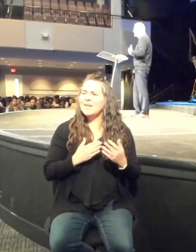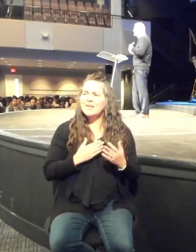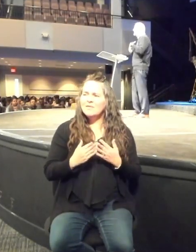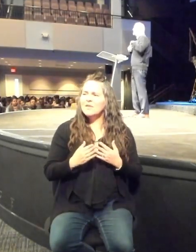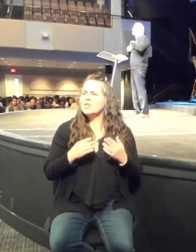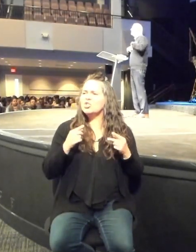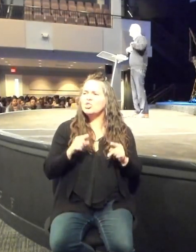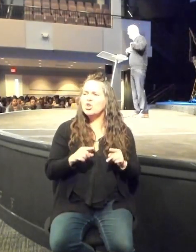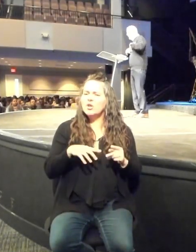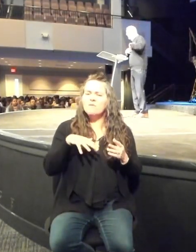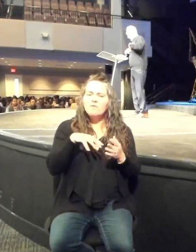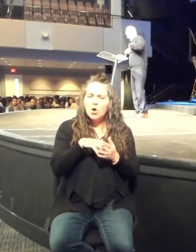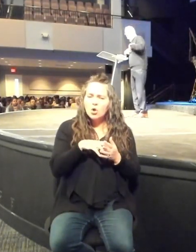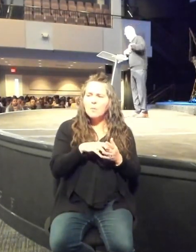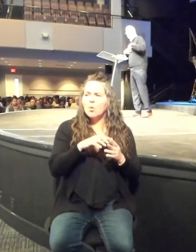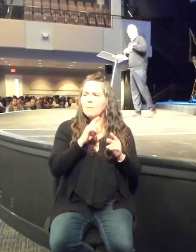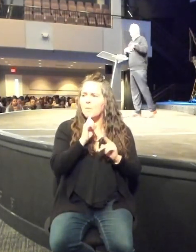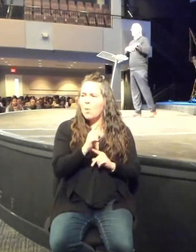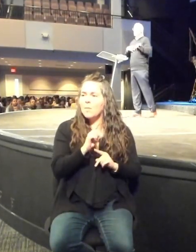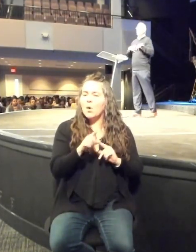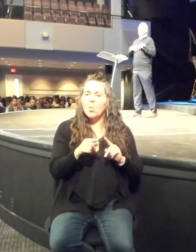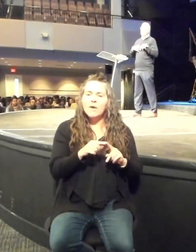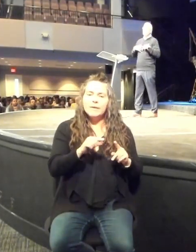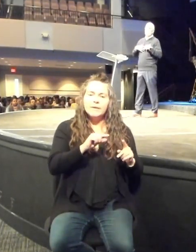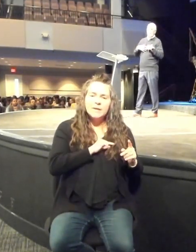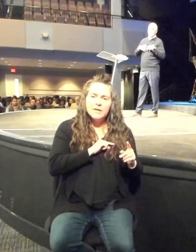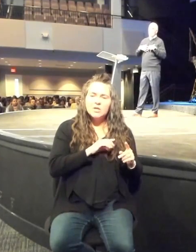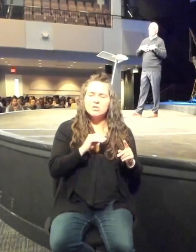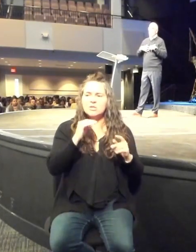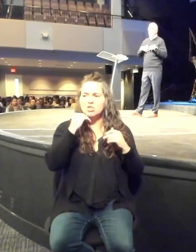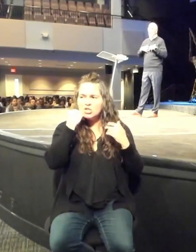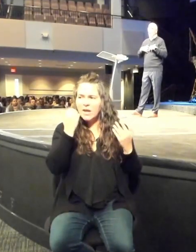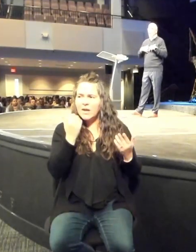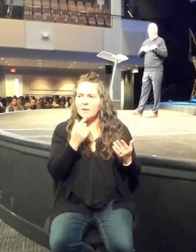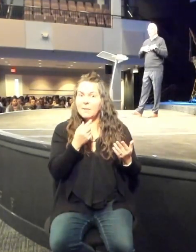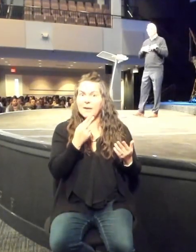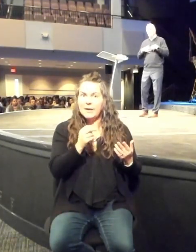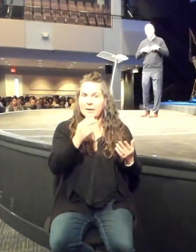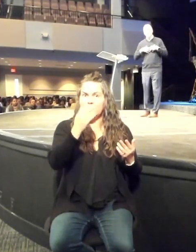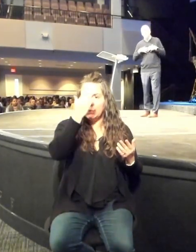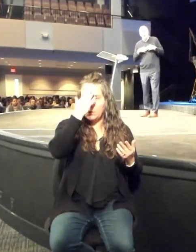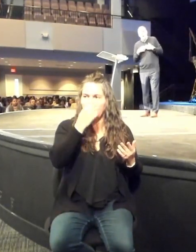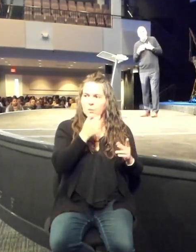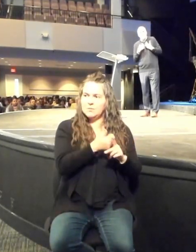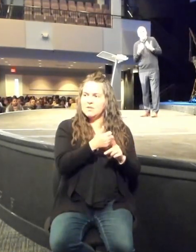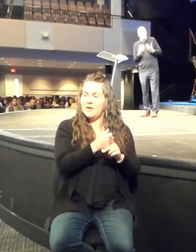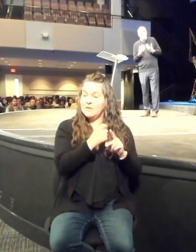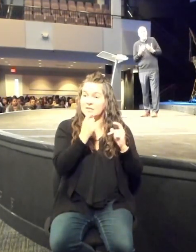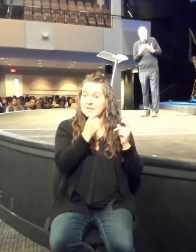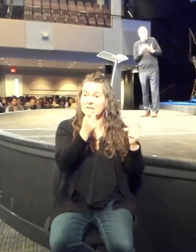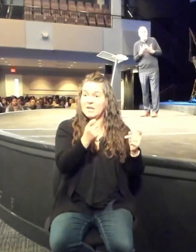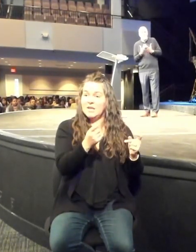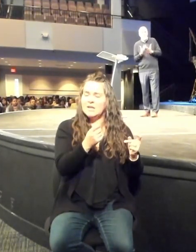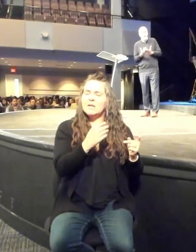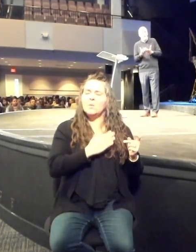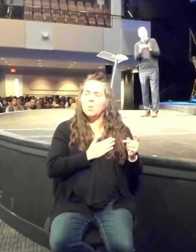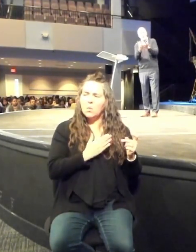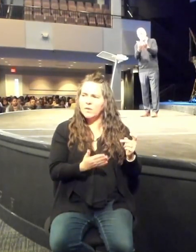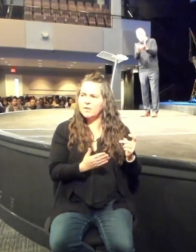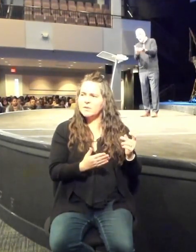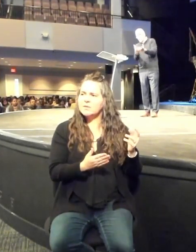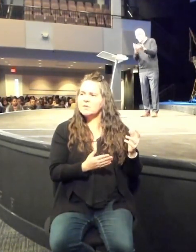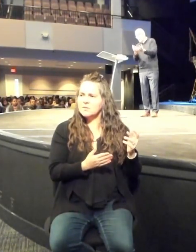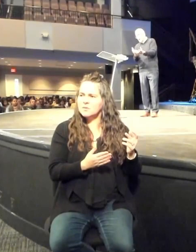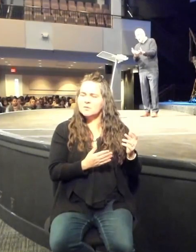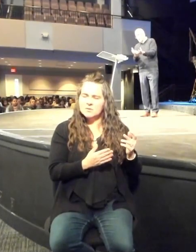in the midst of his guilt and shame, because he'd recognized he'd done something wrong. He was willing to bring the tender, broken part of